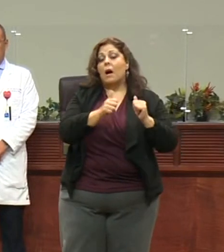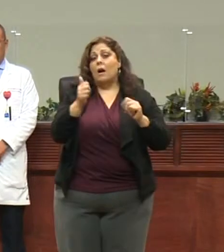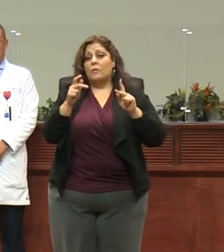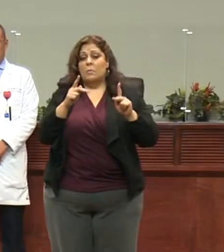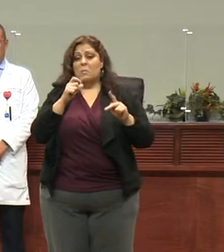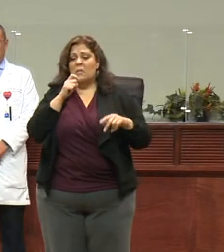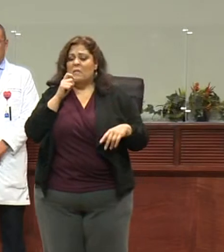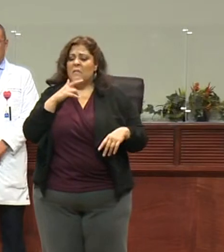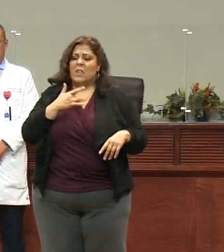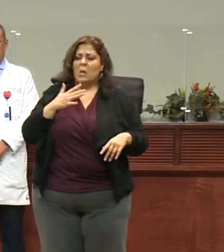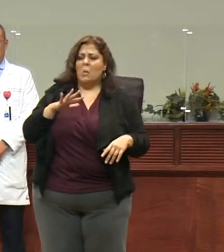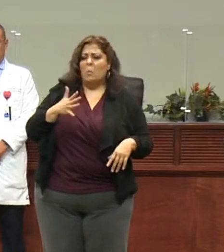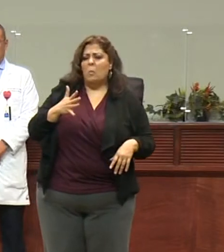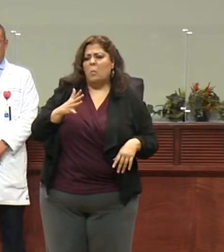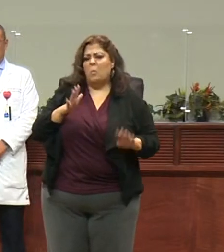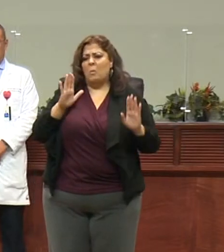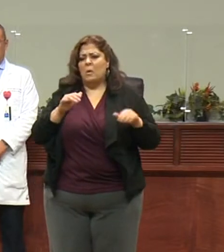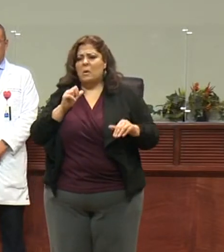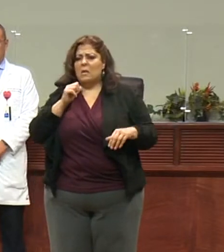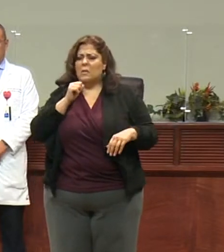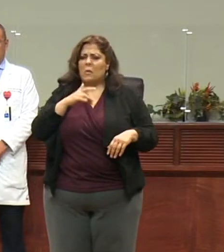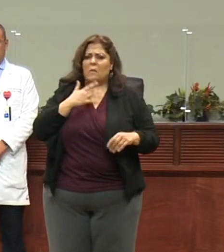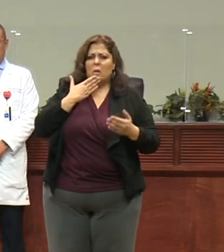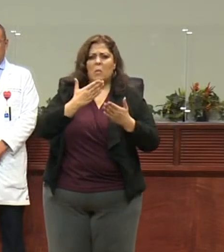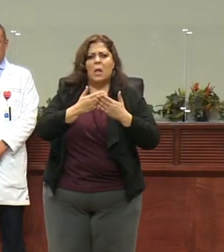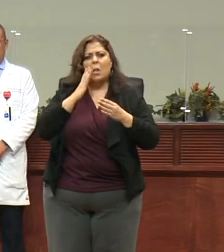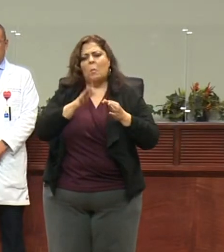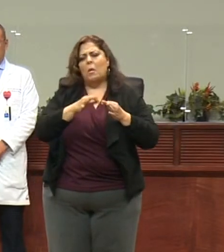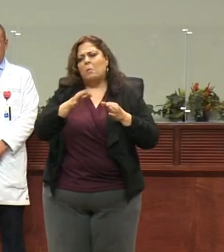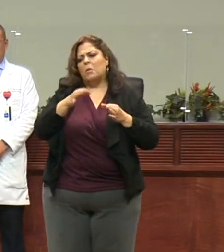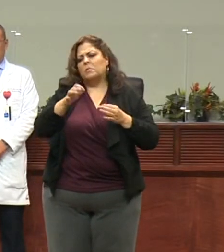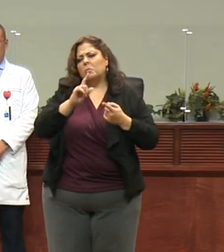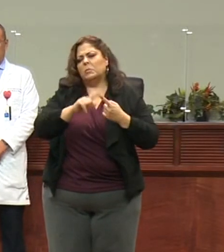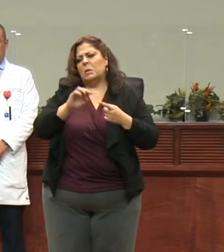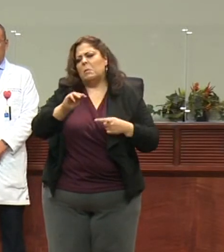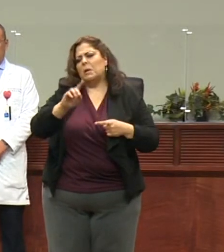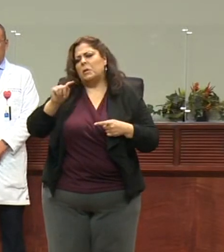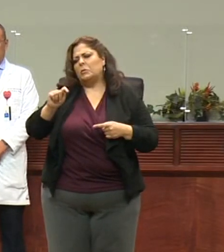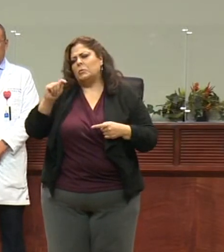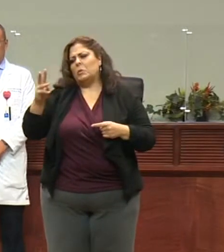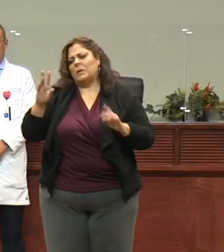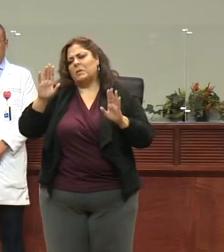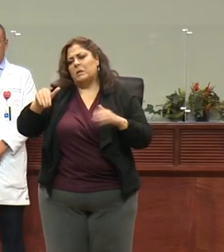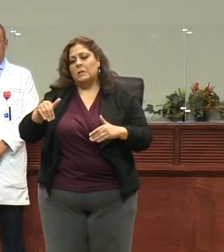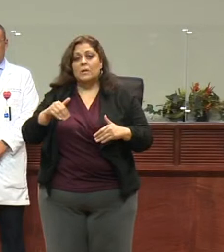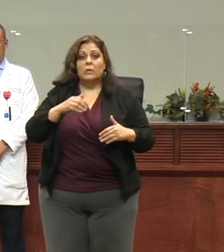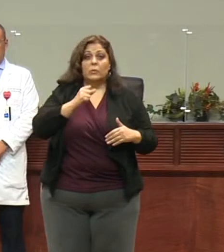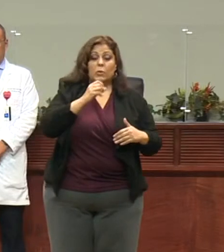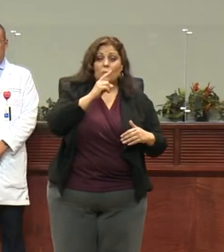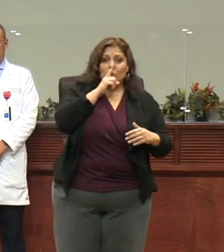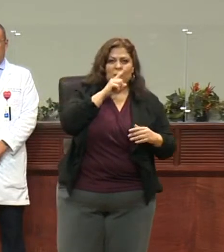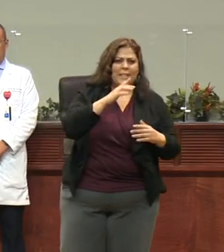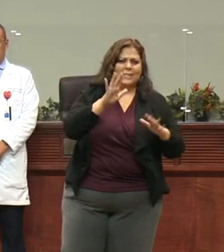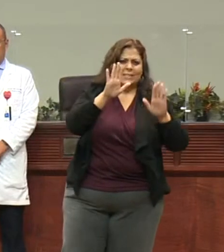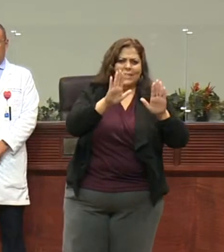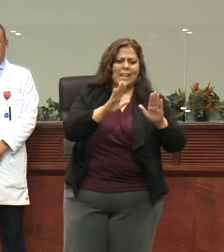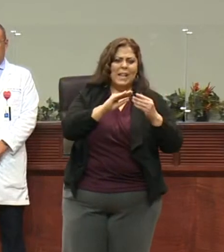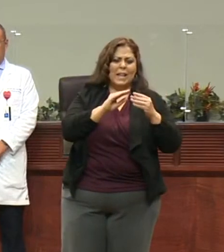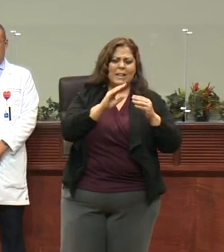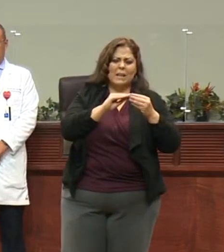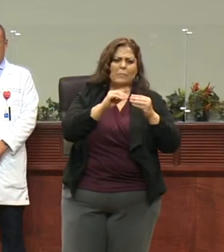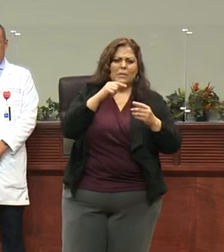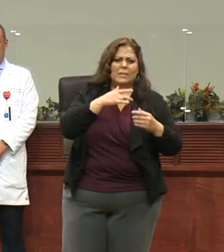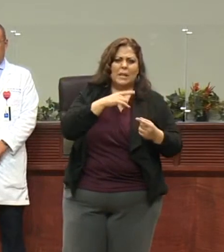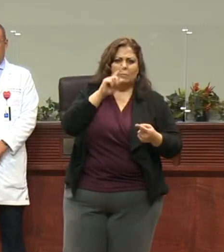that ill will postpone the testing a little bit for a Monday or another day. So the positivity rate for yesterday was